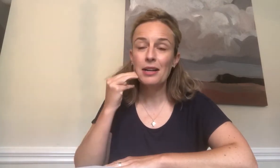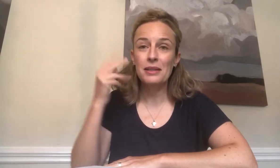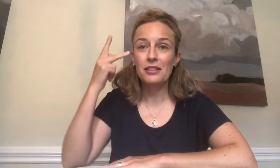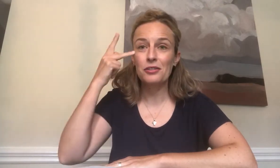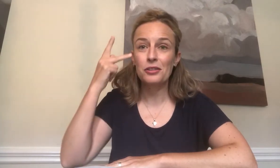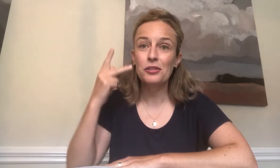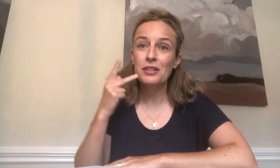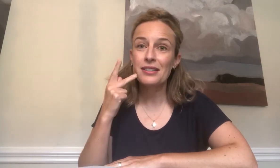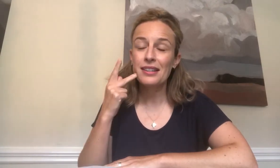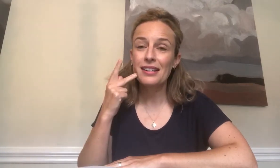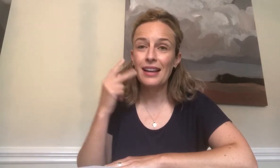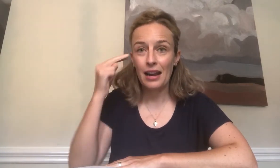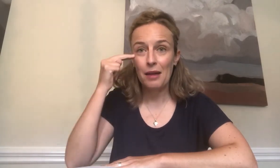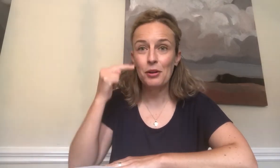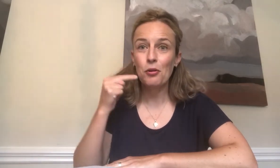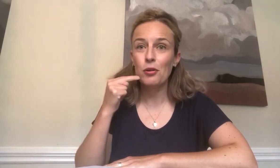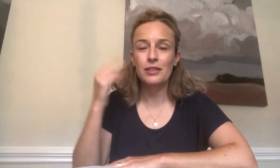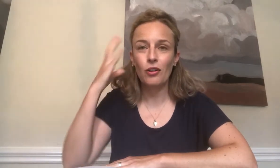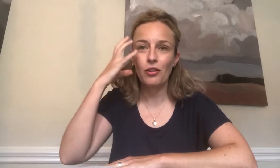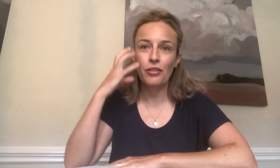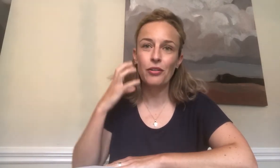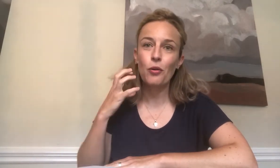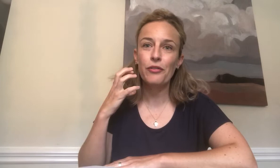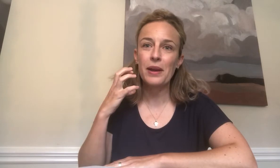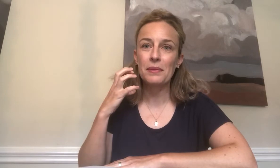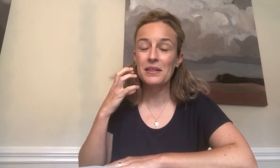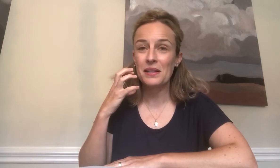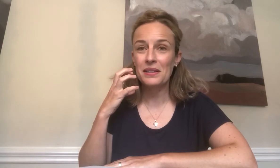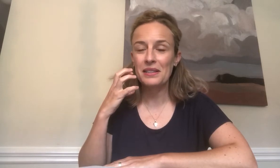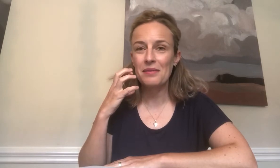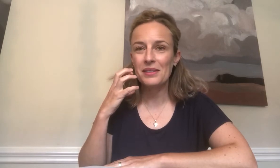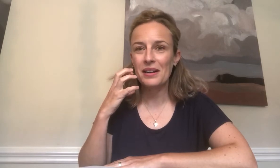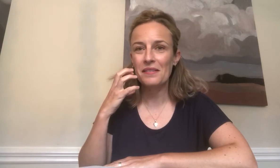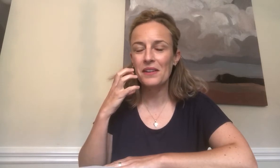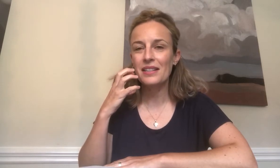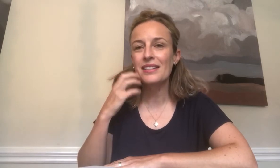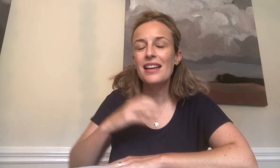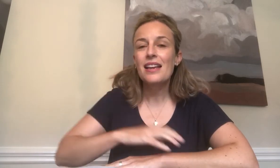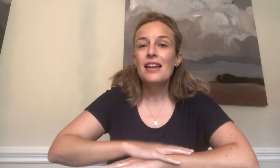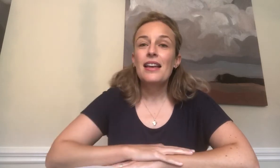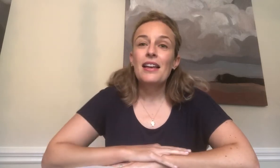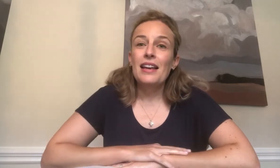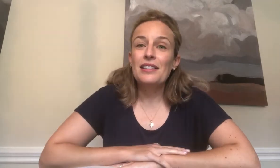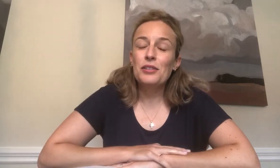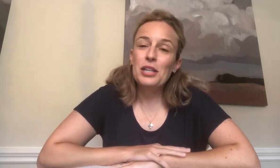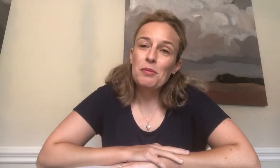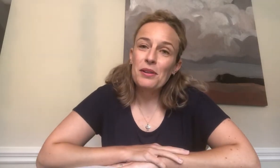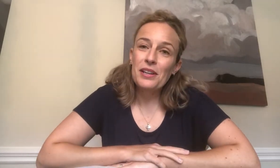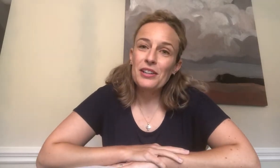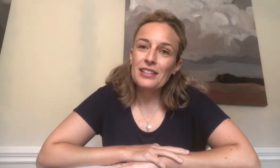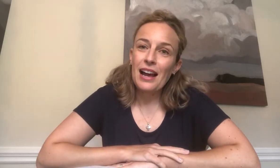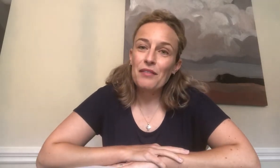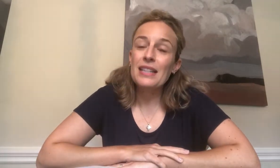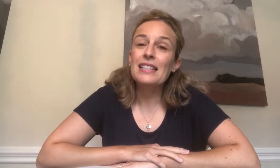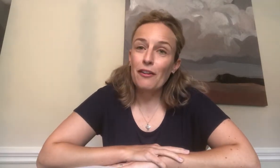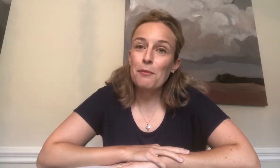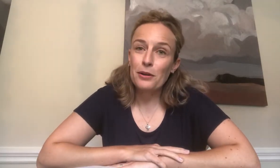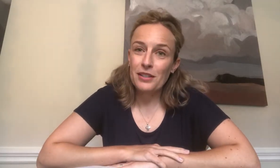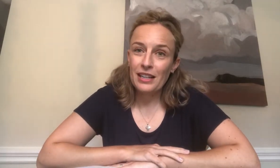my sister is Kristen, and I'm Nicole. It's all, the whole family is on the same side of the face. It's typically good to have a deaf person give